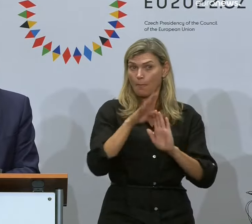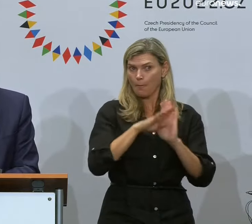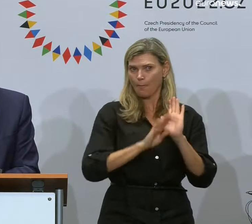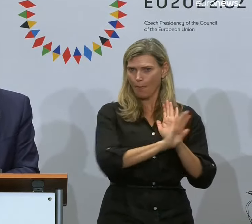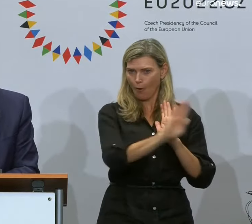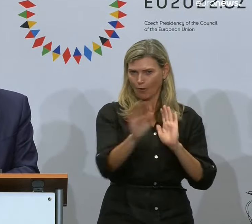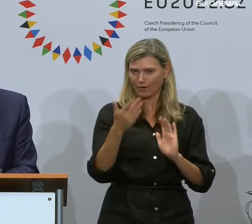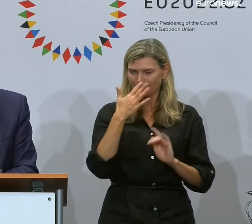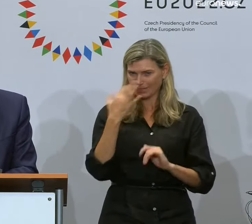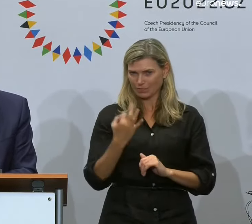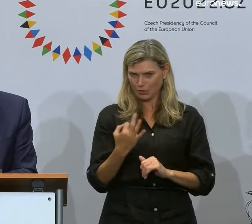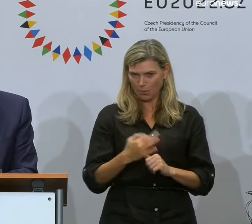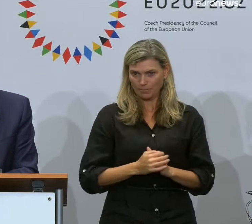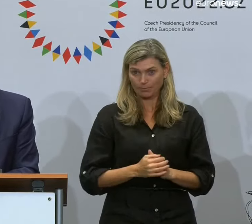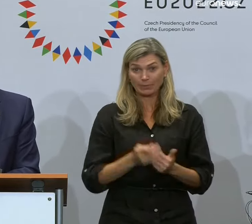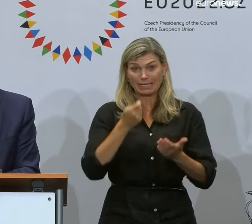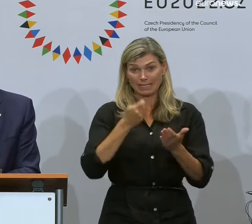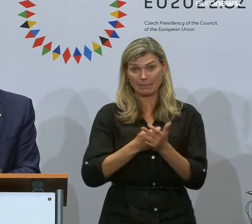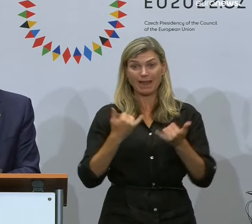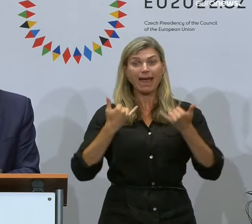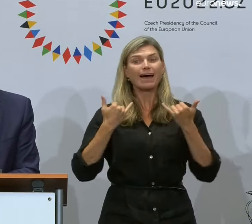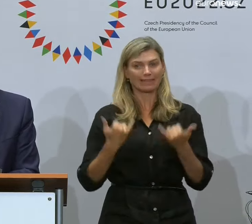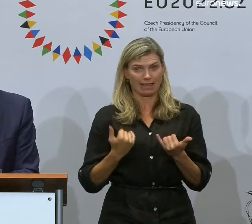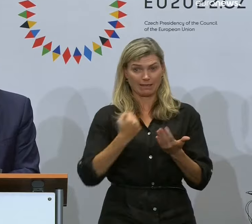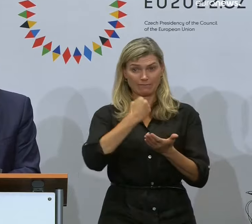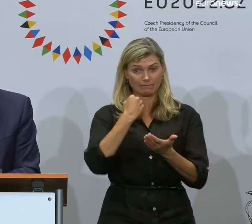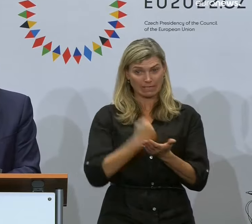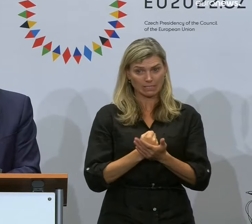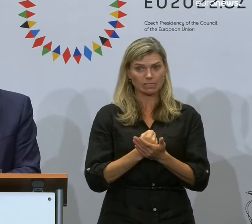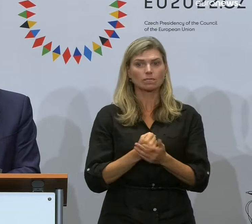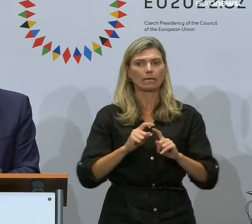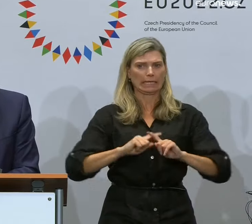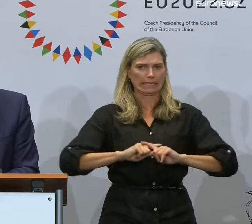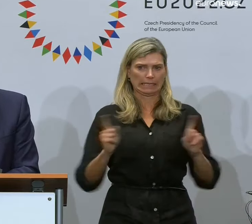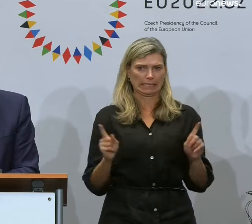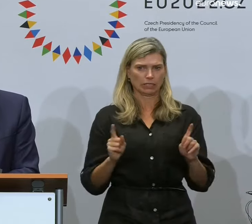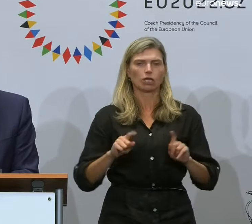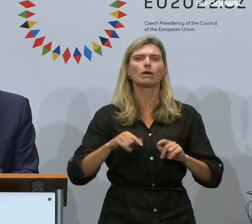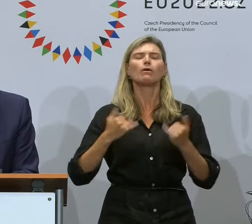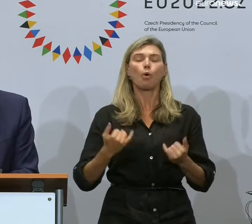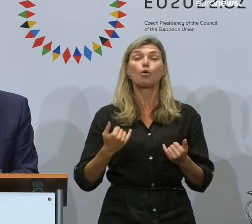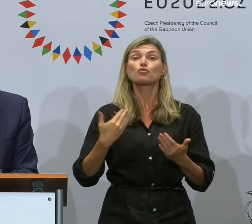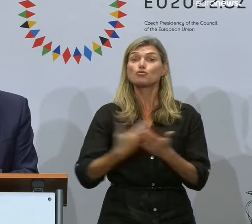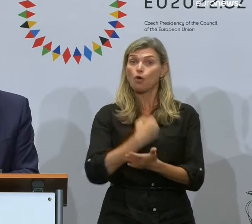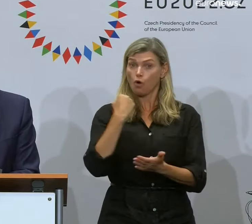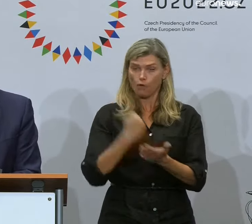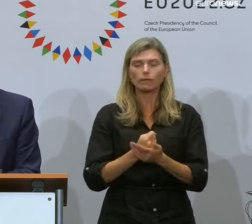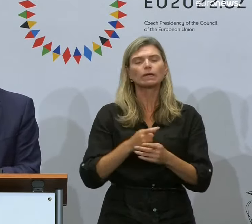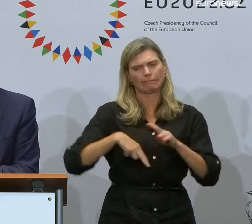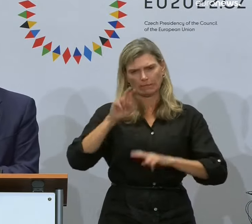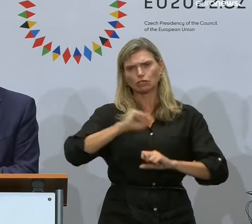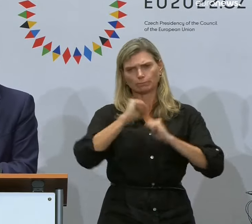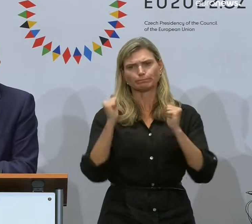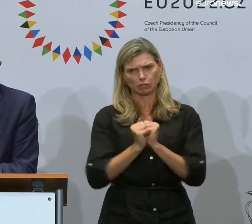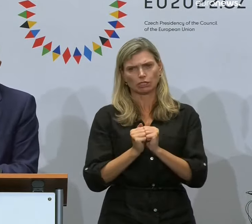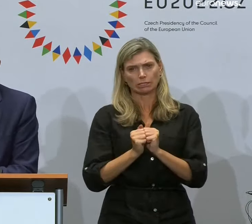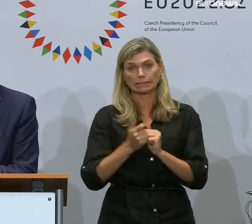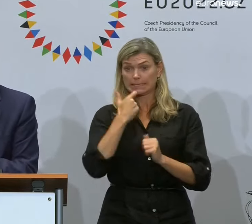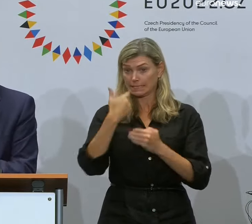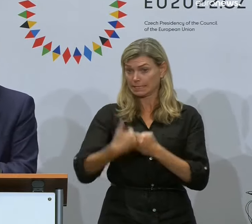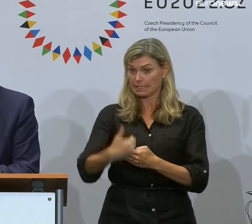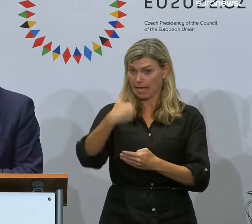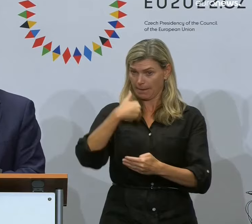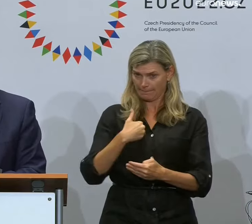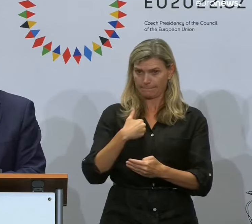will be a different one, much restricted, and the process of border crossing will be, as